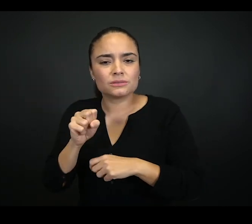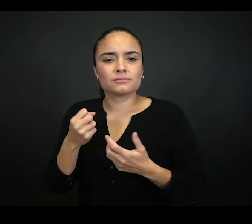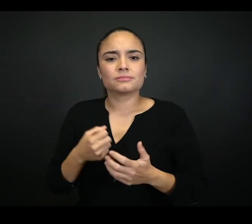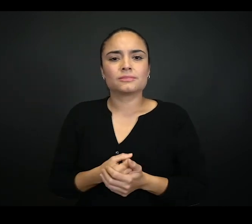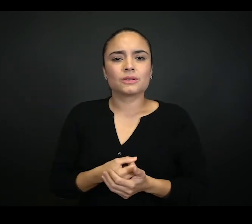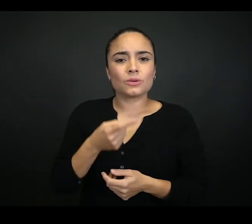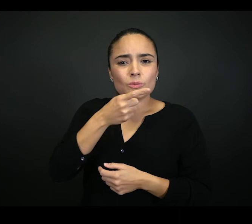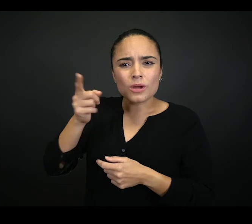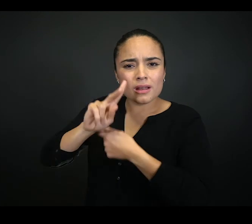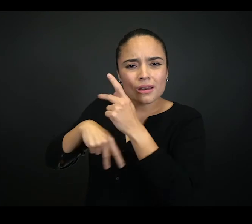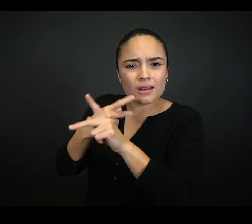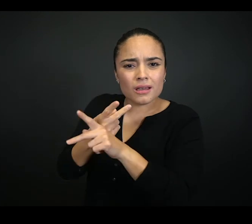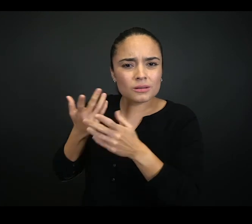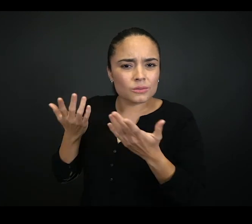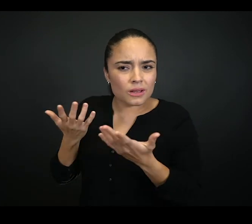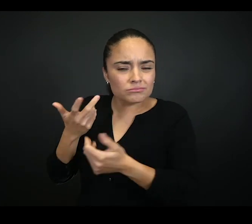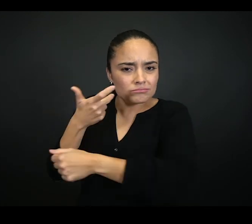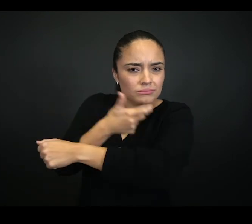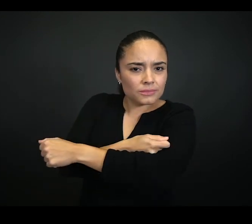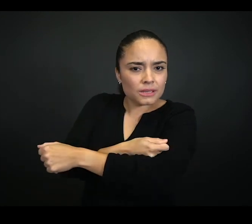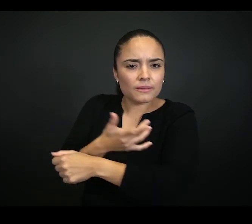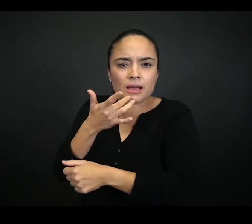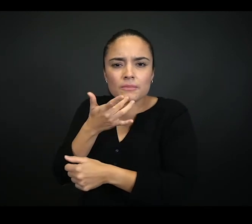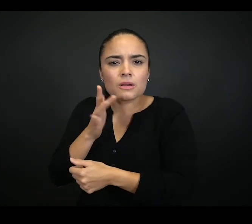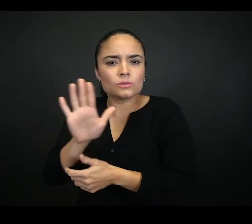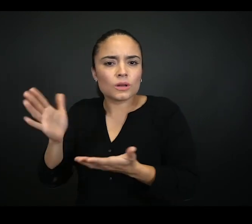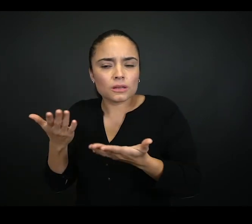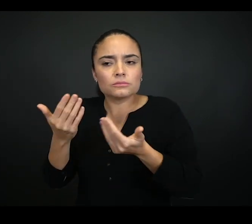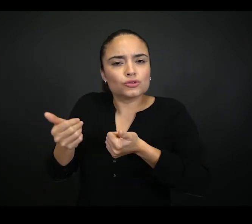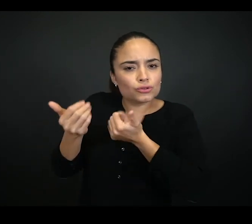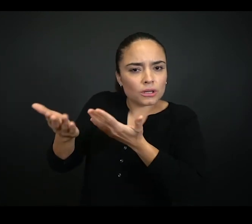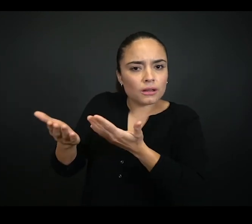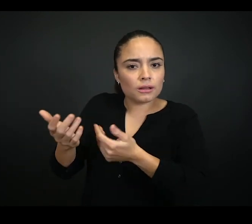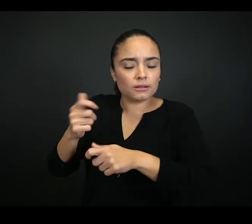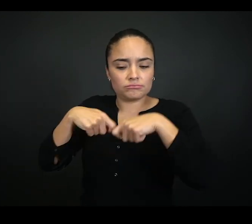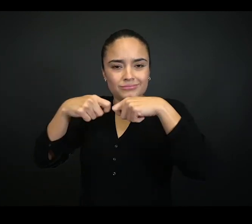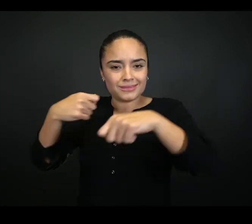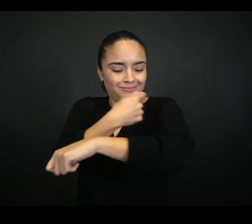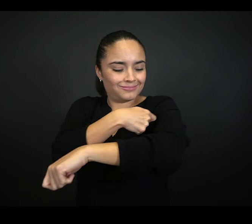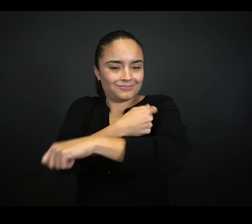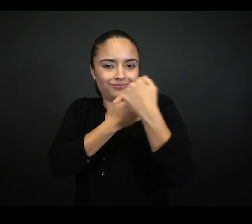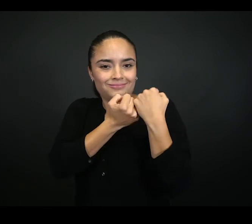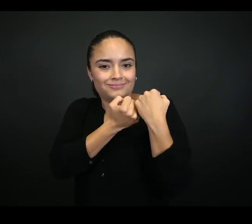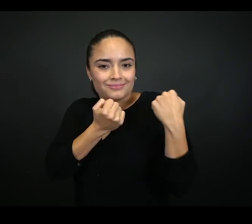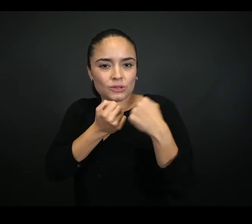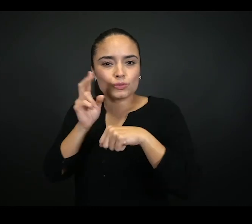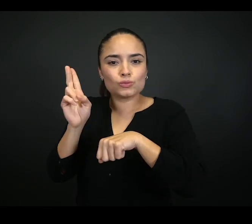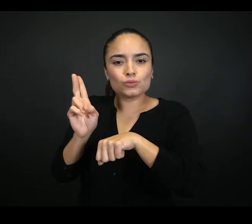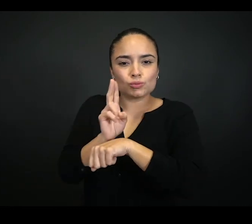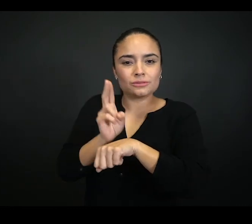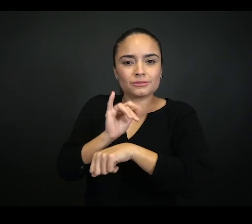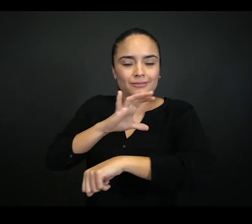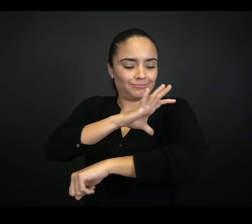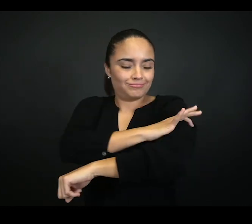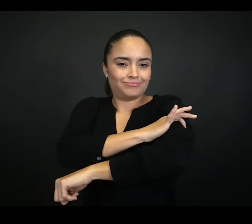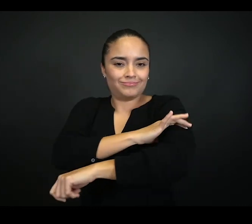it, encouraging people to use things like tourniquets, because people don't always do that. That also reduces the